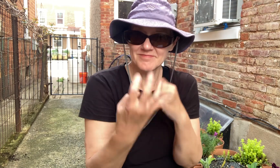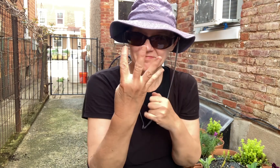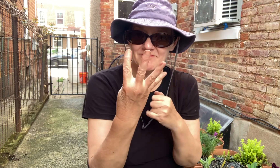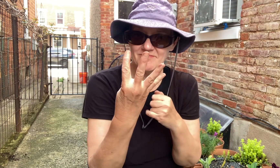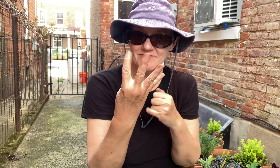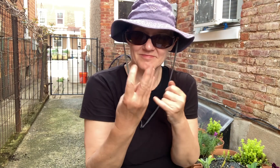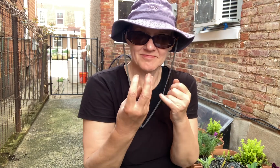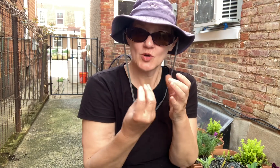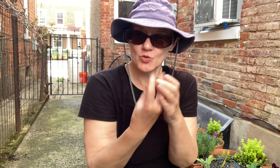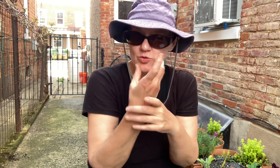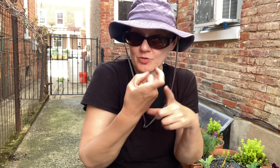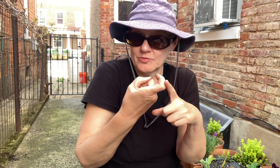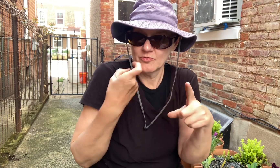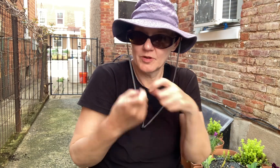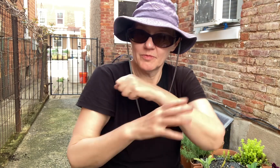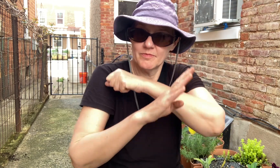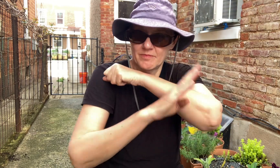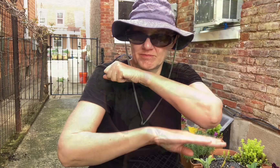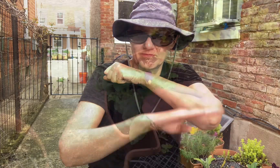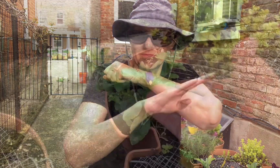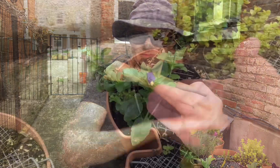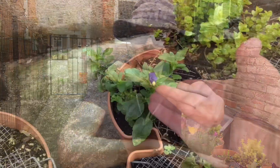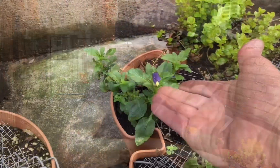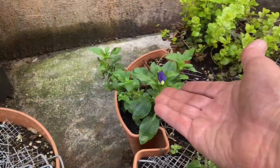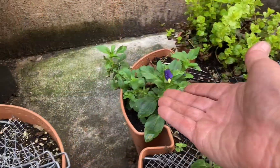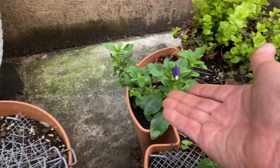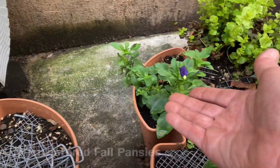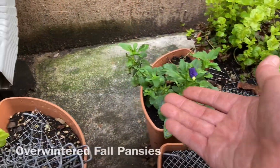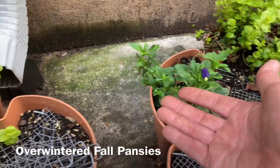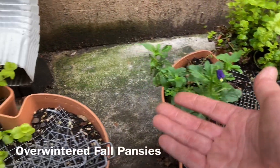bought, but the last 4 I grew myself in the fall.